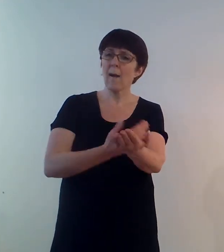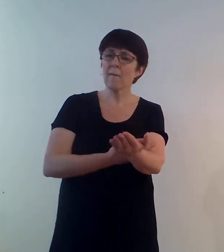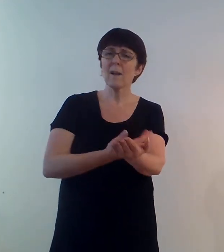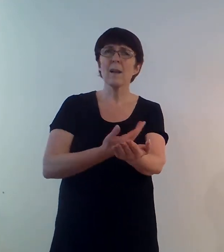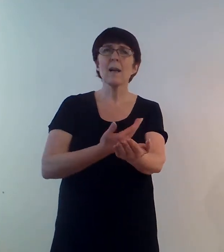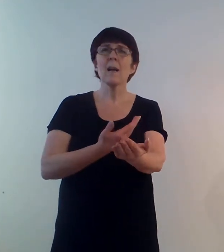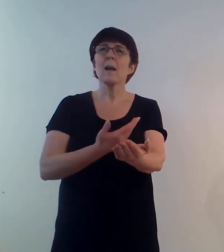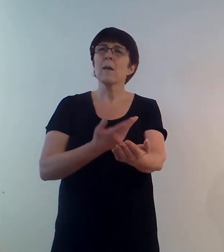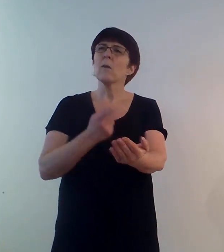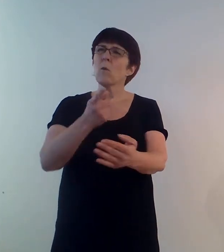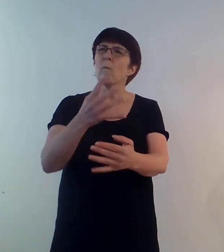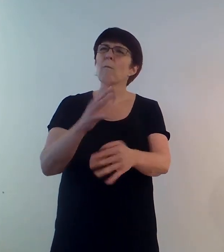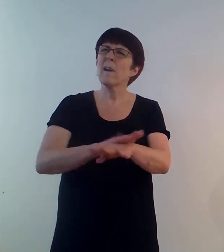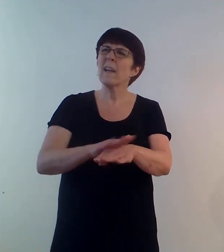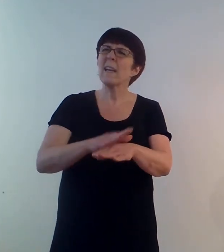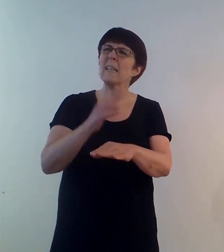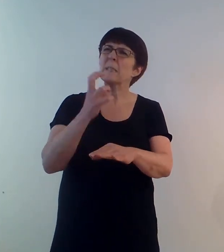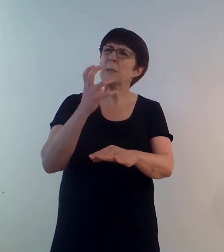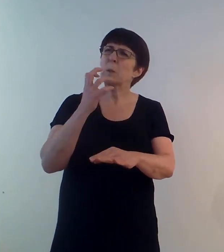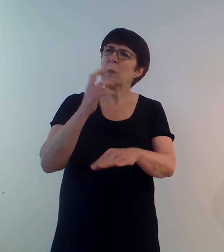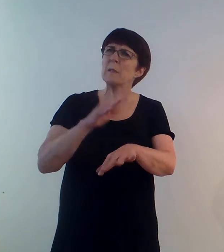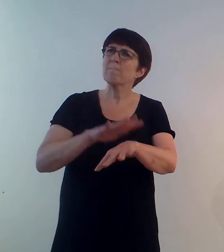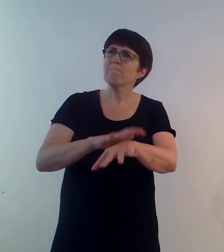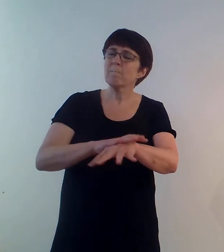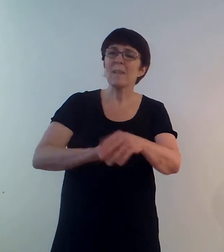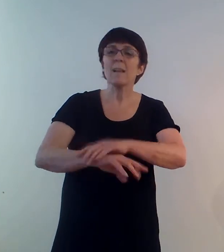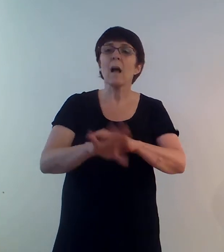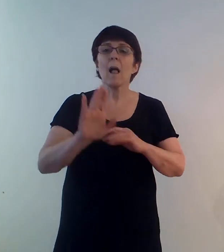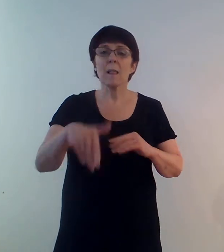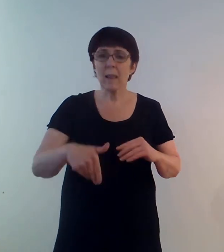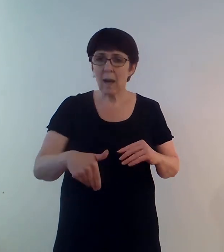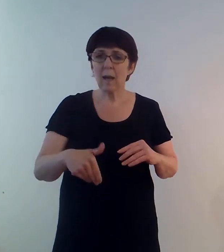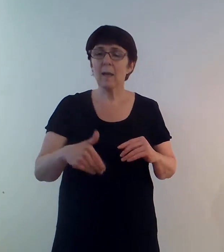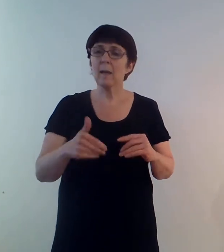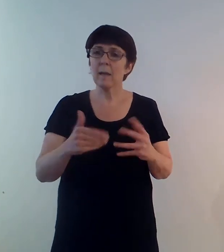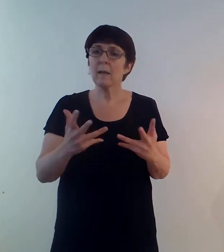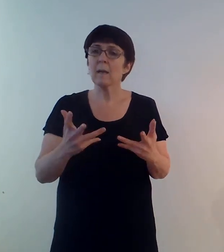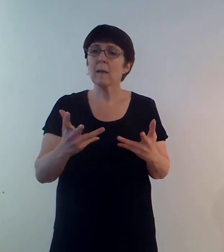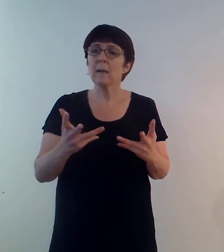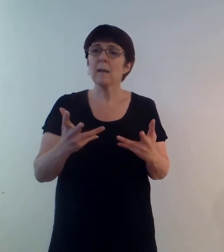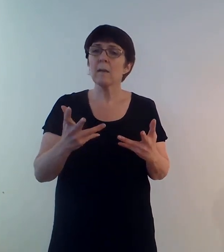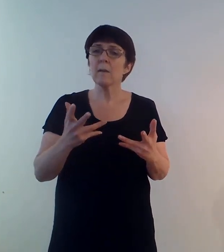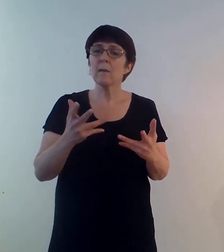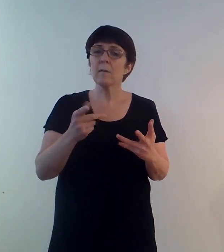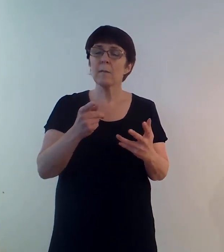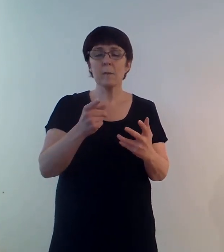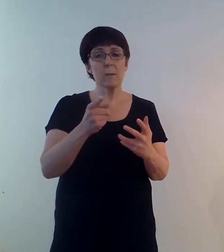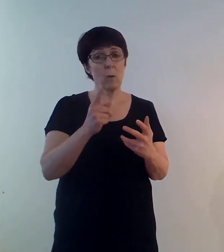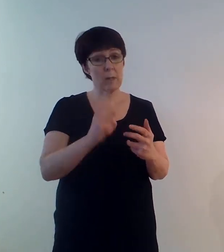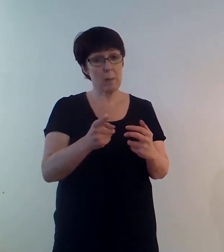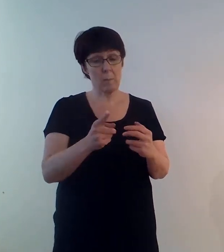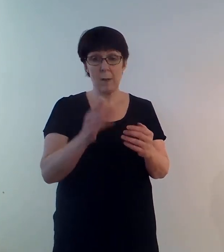do feel it in your wrist when doing some of the exercises. This part is going to cater for that, you know, so we get the blood flowing around that